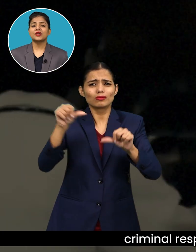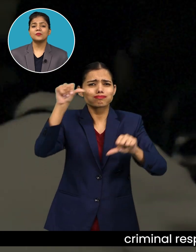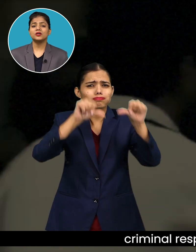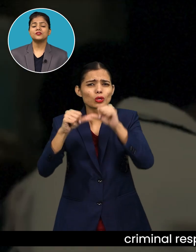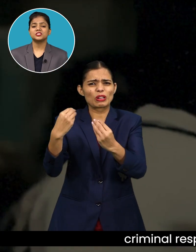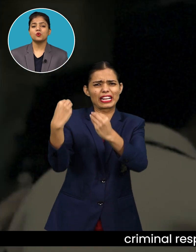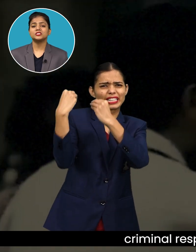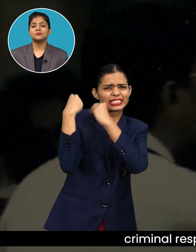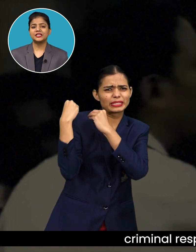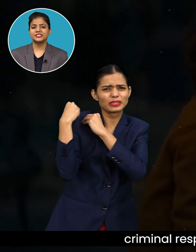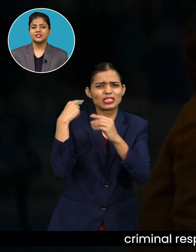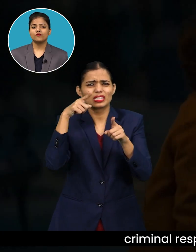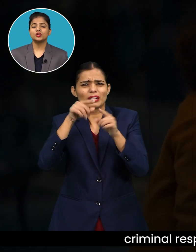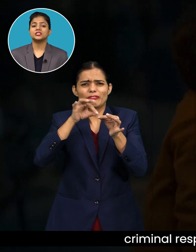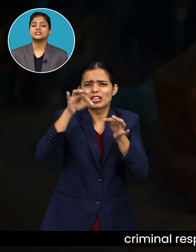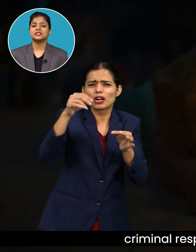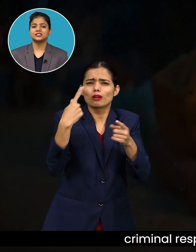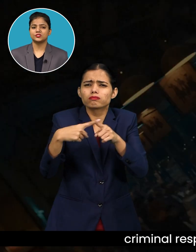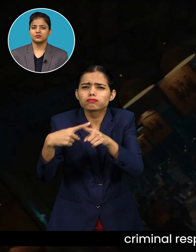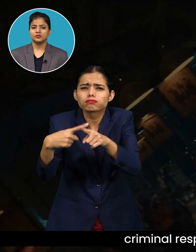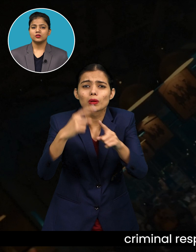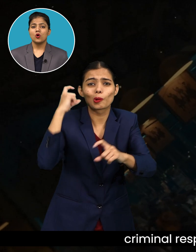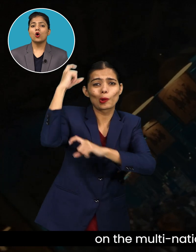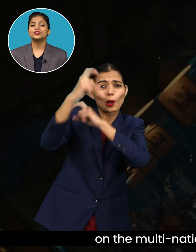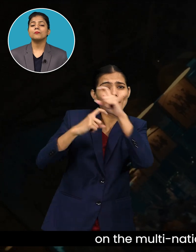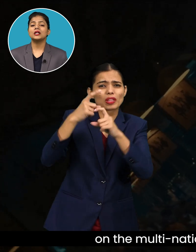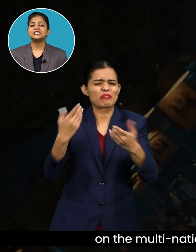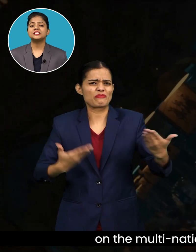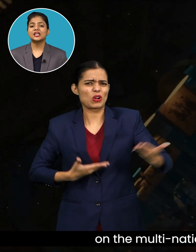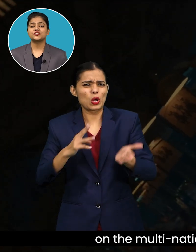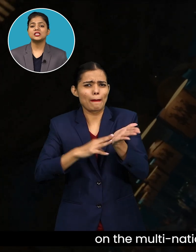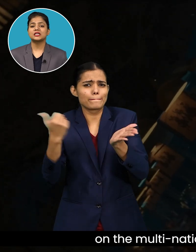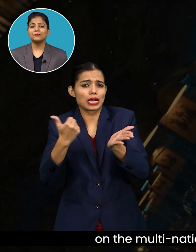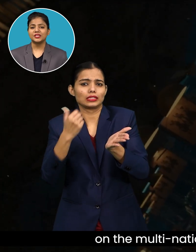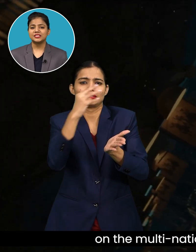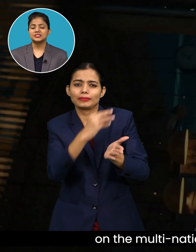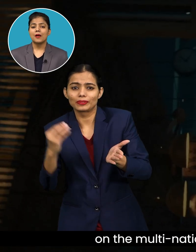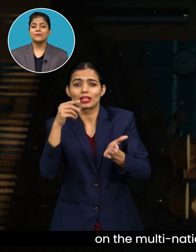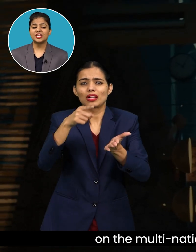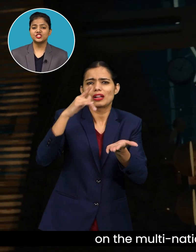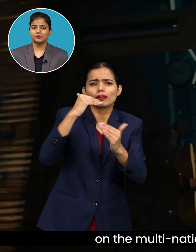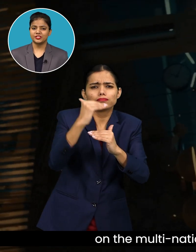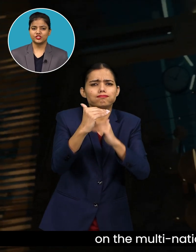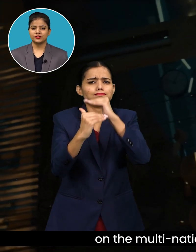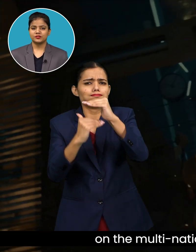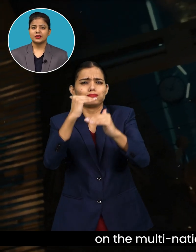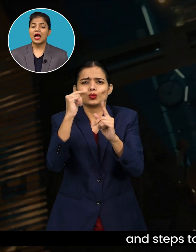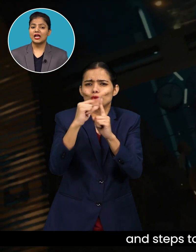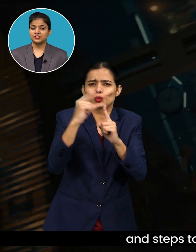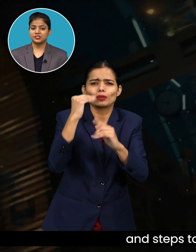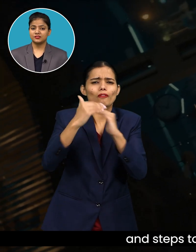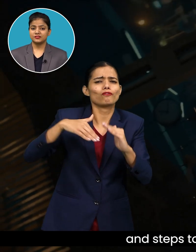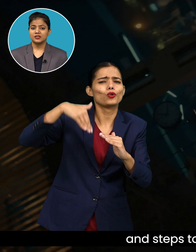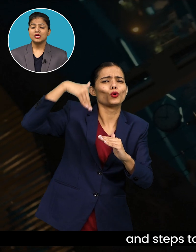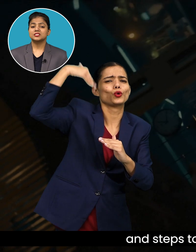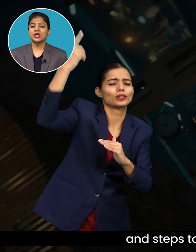fixing criminal responsibility for the disaster on the multinational companies' management,